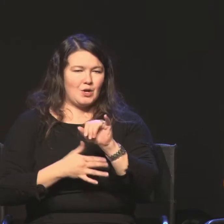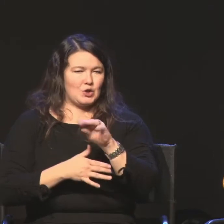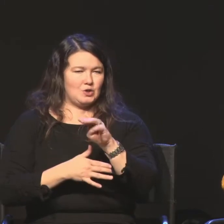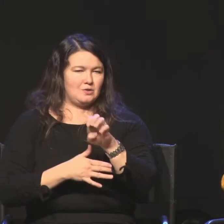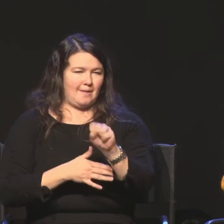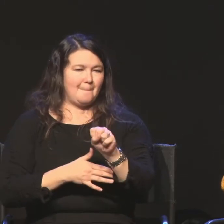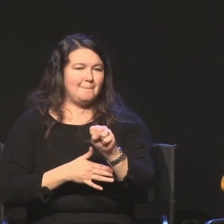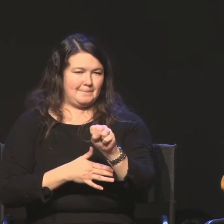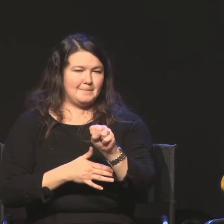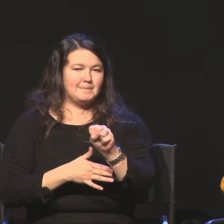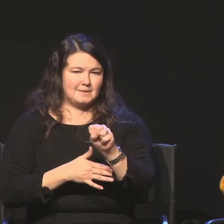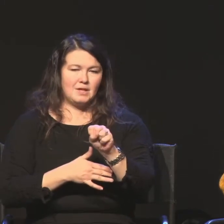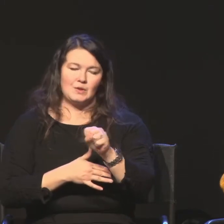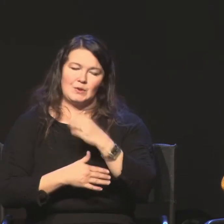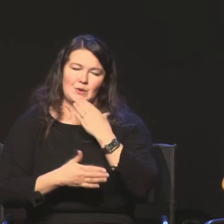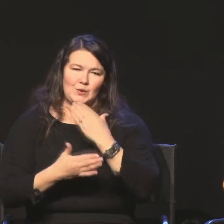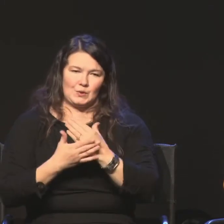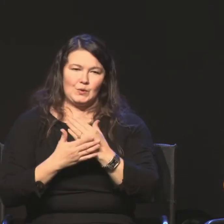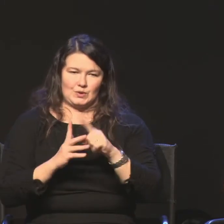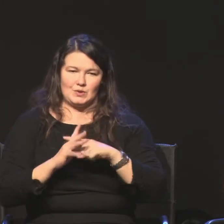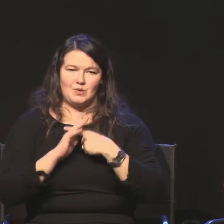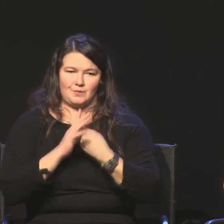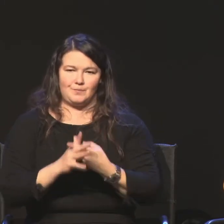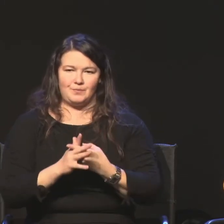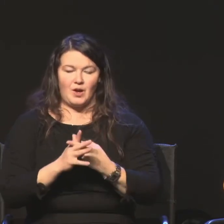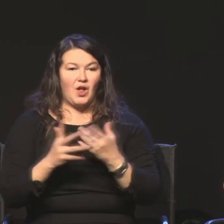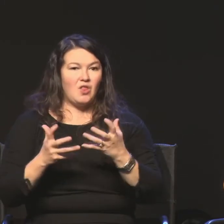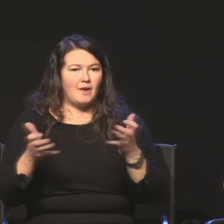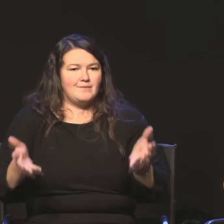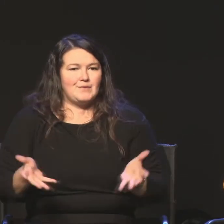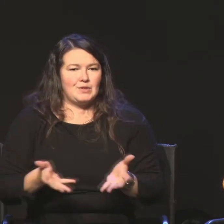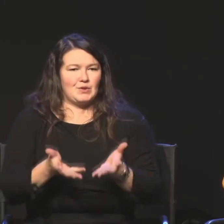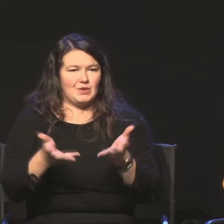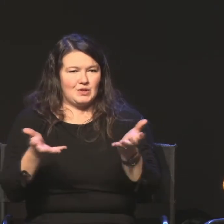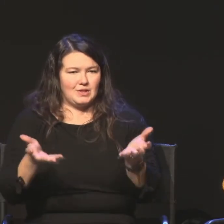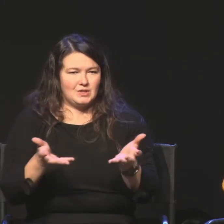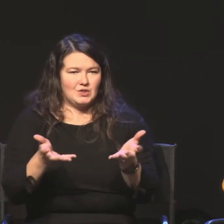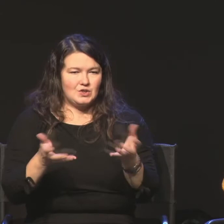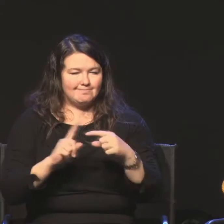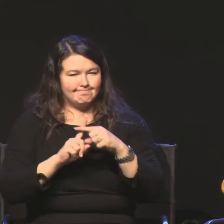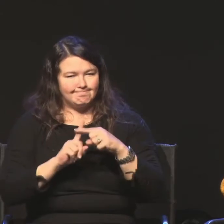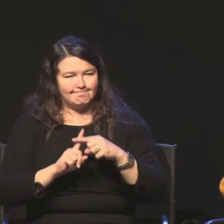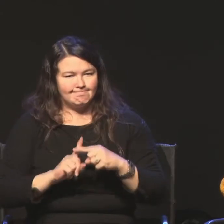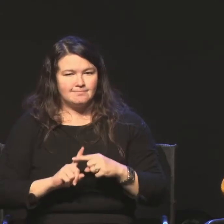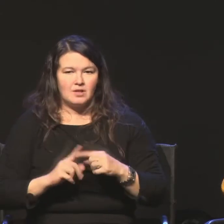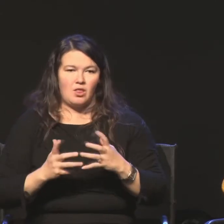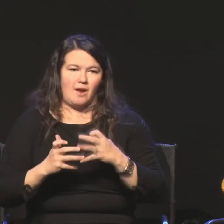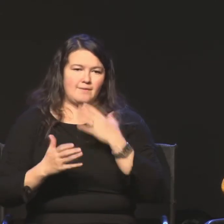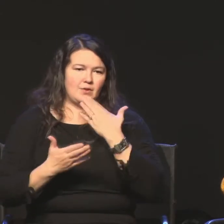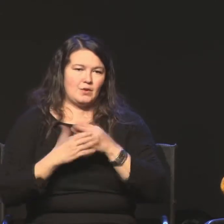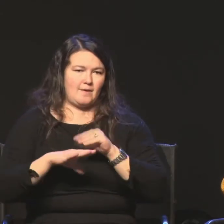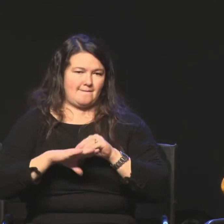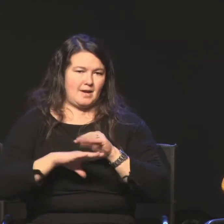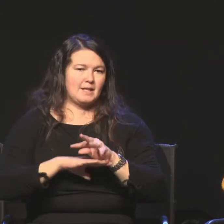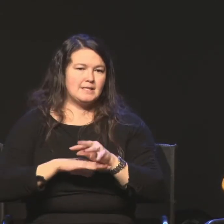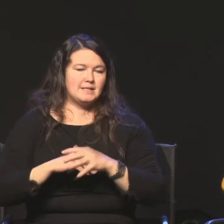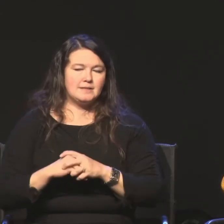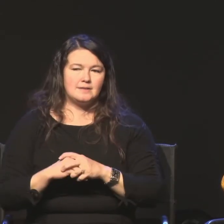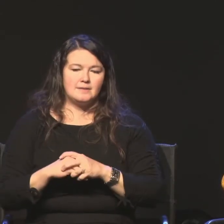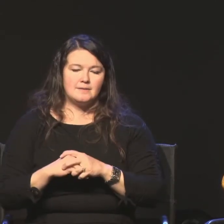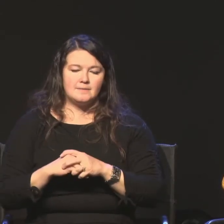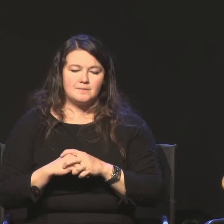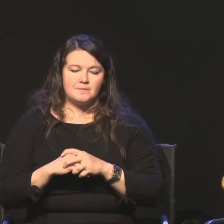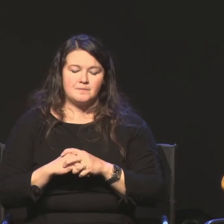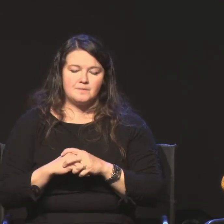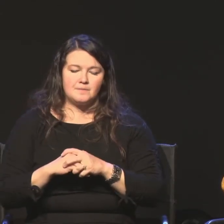start, just because there's lots of encouragement there for us and lots of just good advice. But then